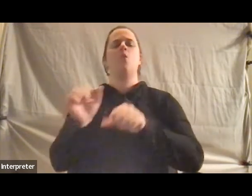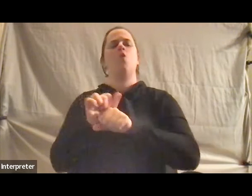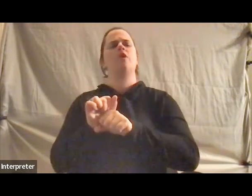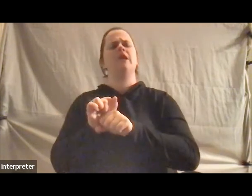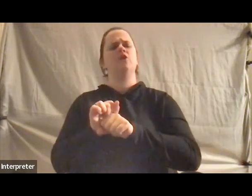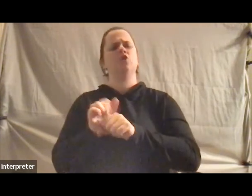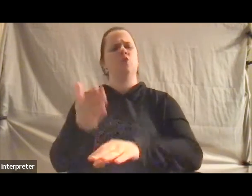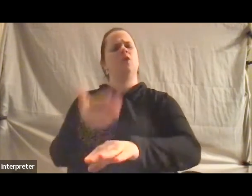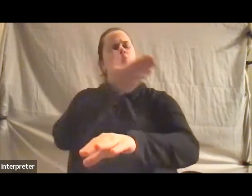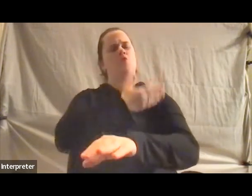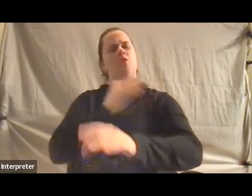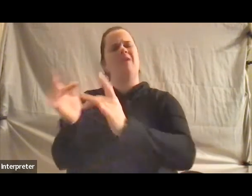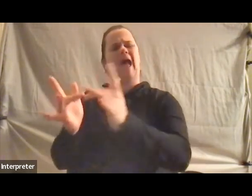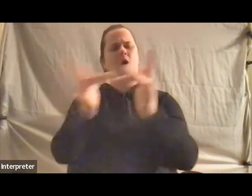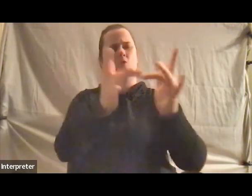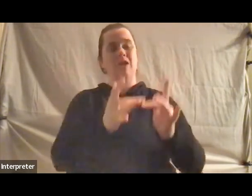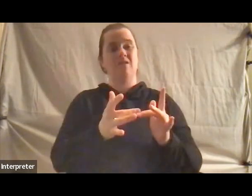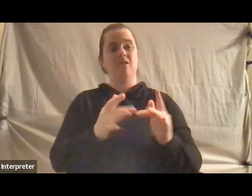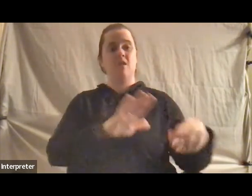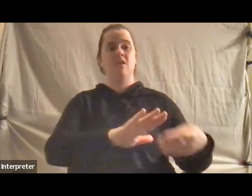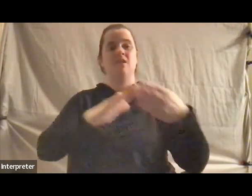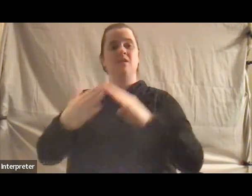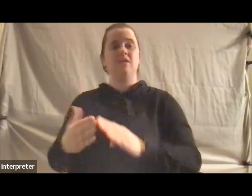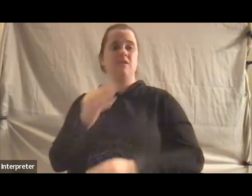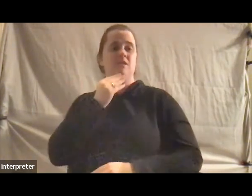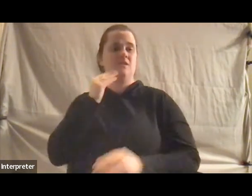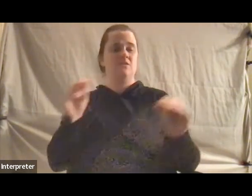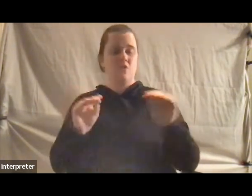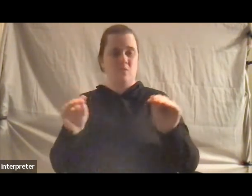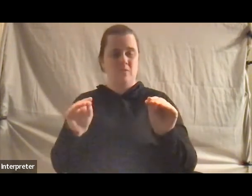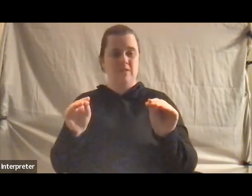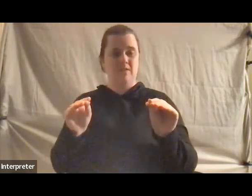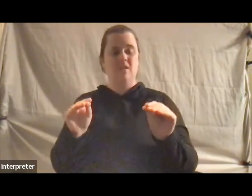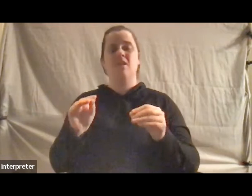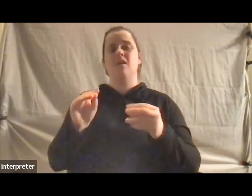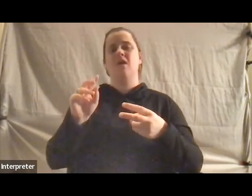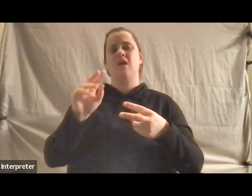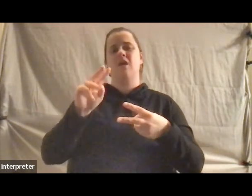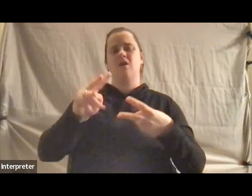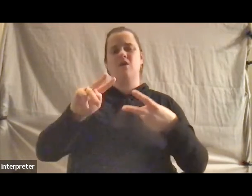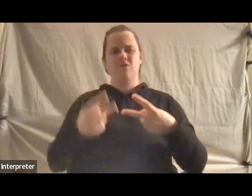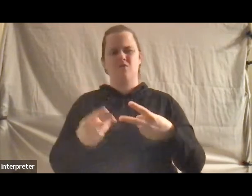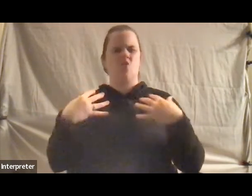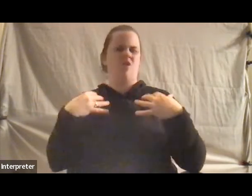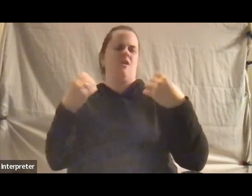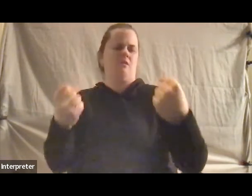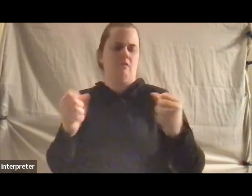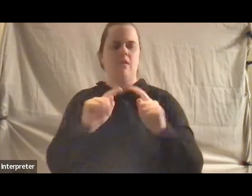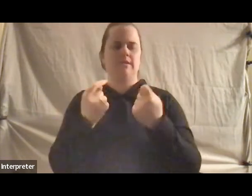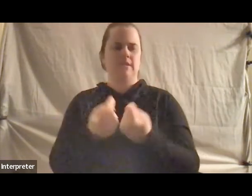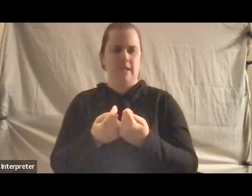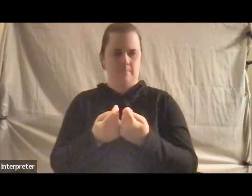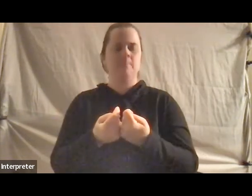outreach. The city's Homeless Engagement and Alternatives Liaison, or HEAL team, performs